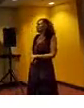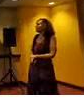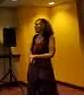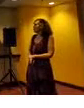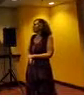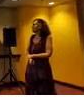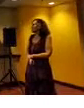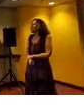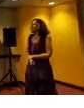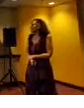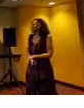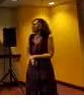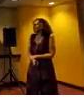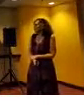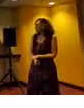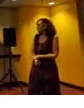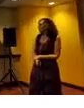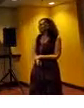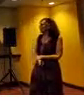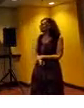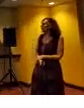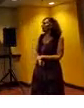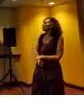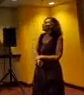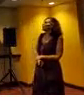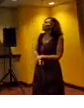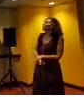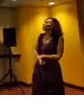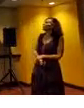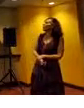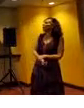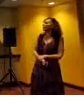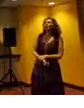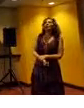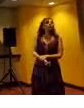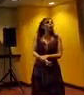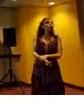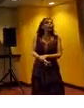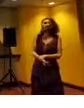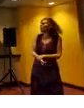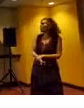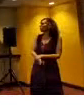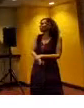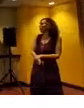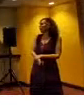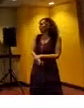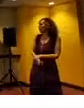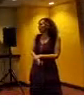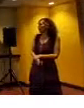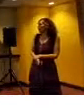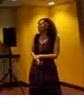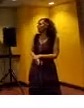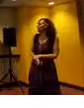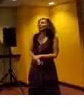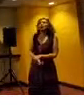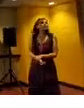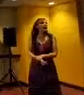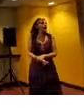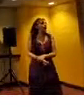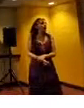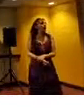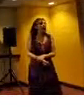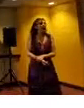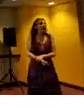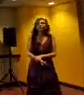one of the ones that I found, I have a picture of him here, and he says, "Since the web is totally worldwide, we need